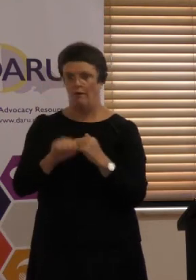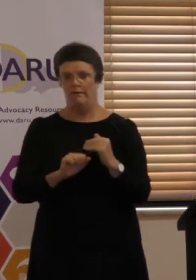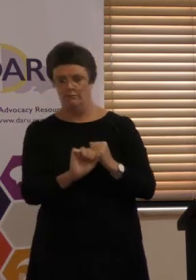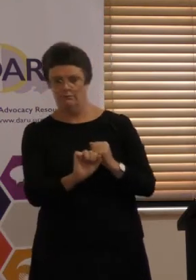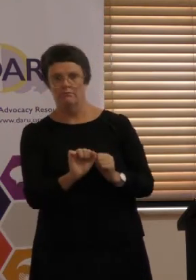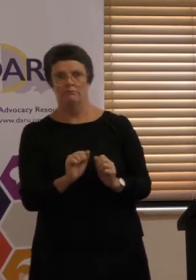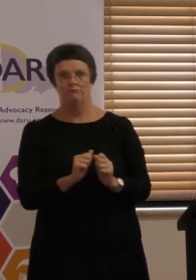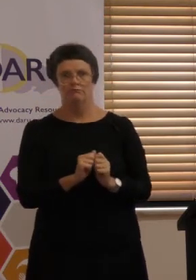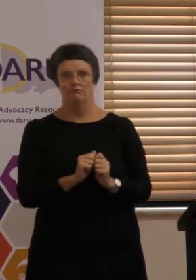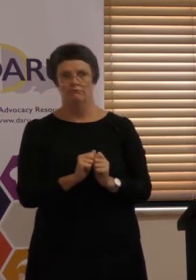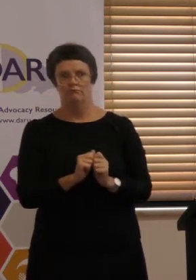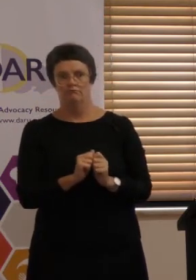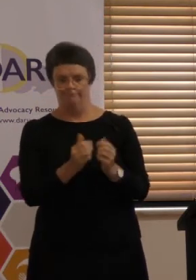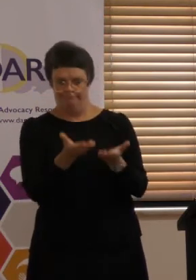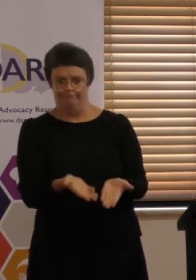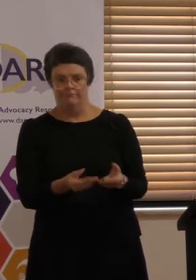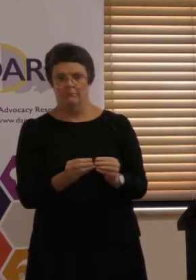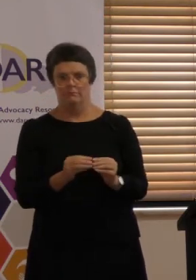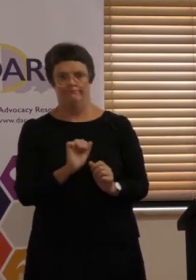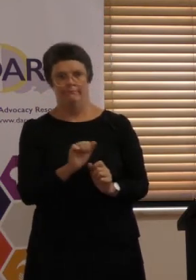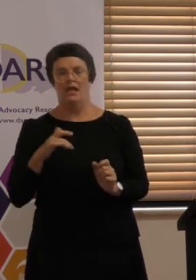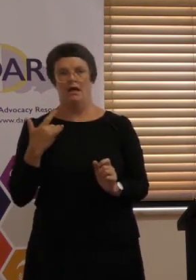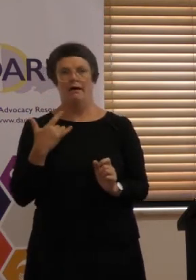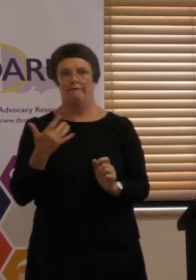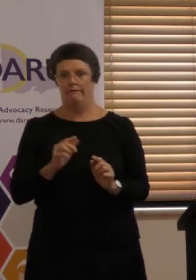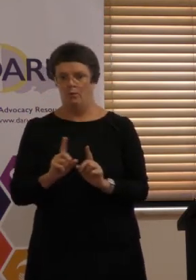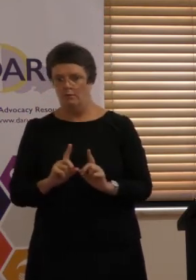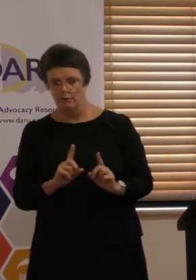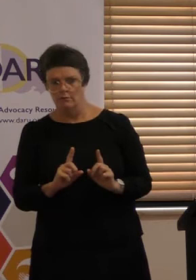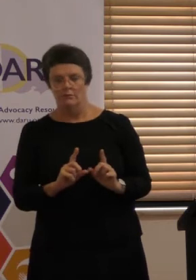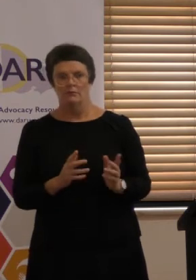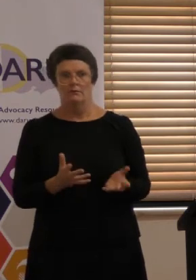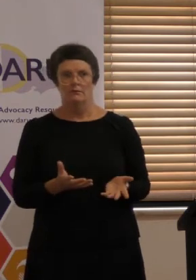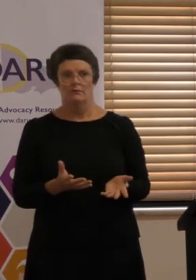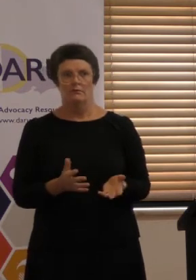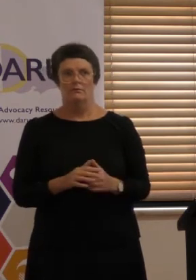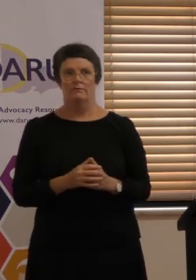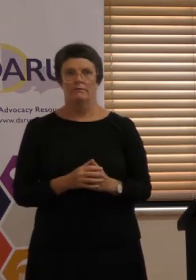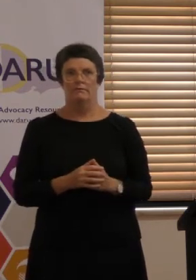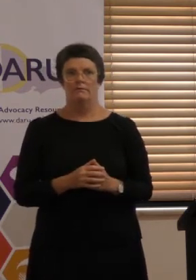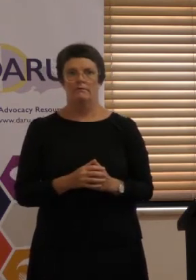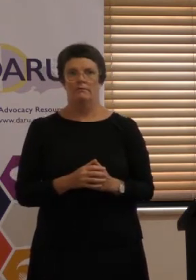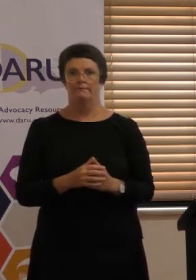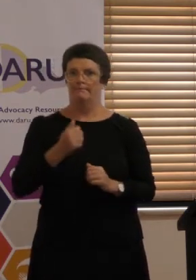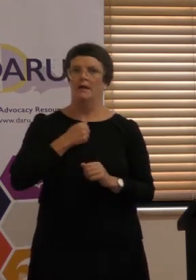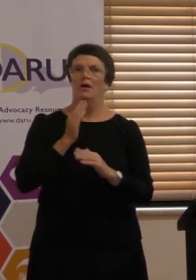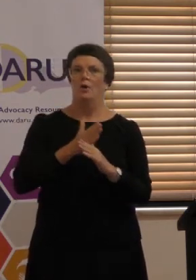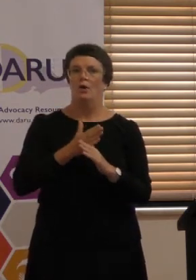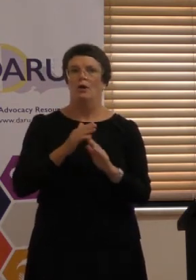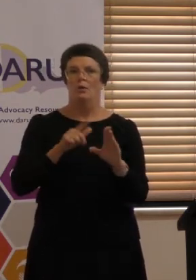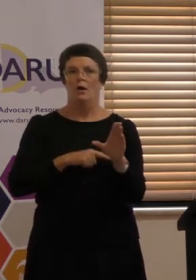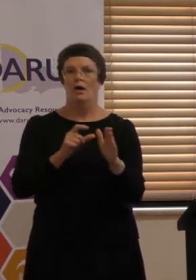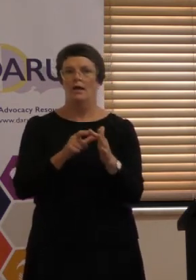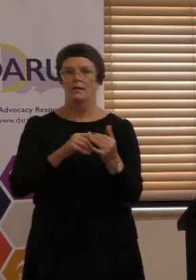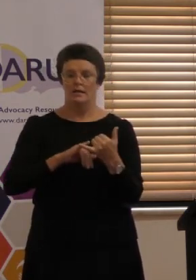what their lives are like with disability. What we notice in talking to young people is that often